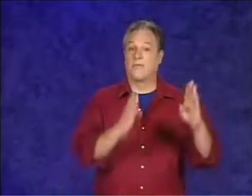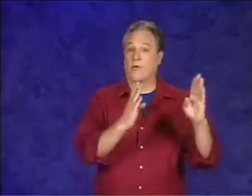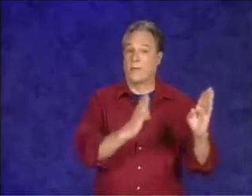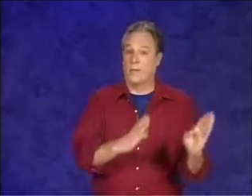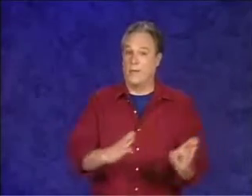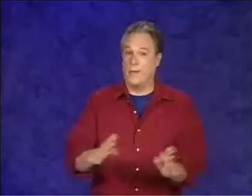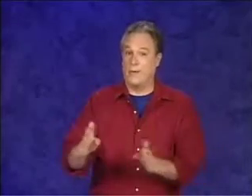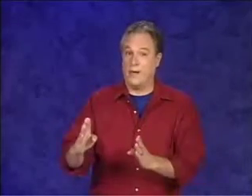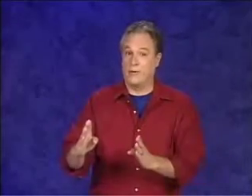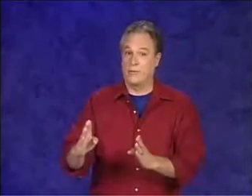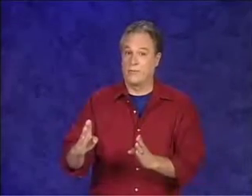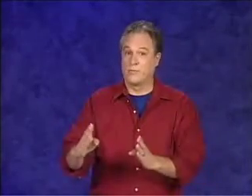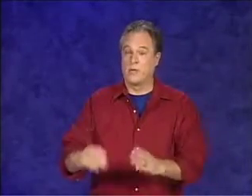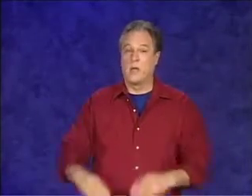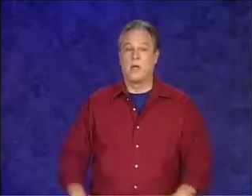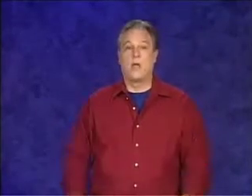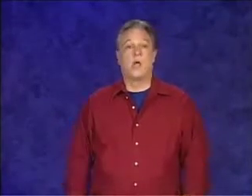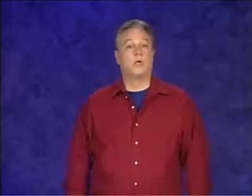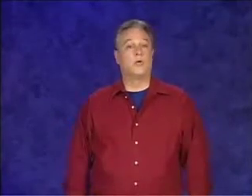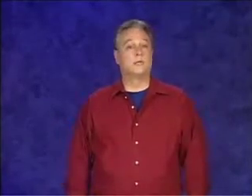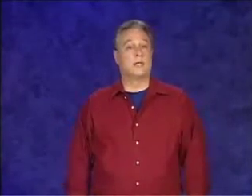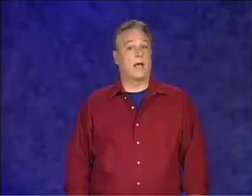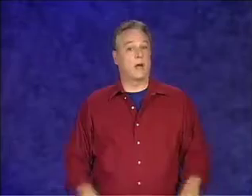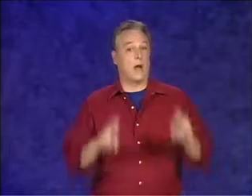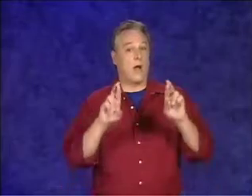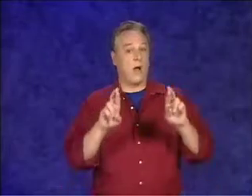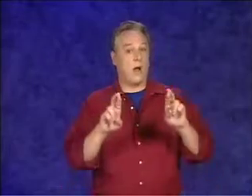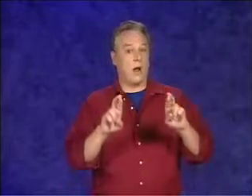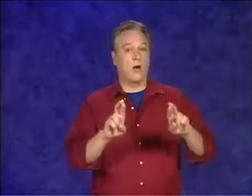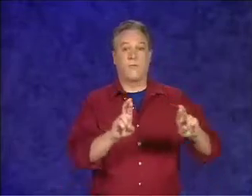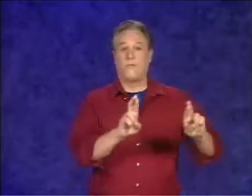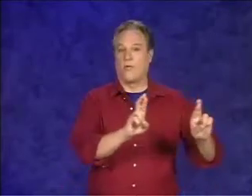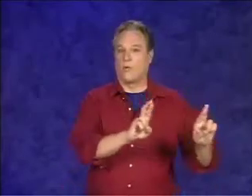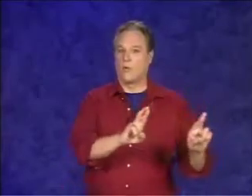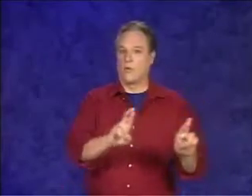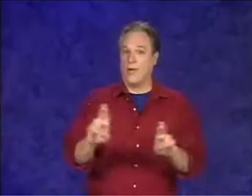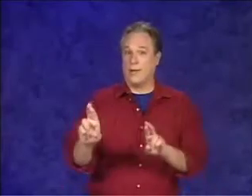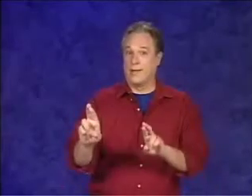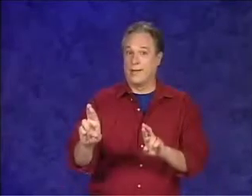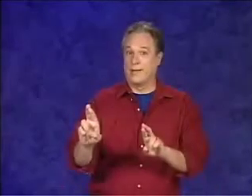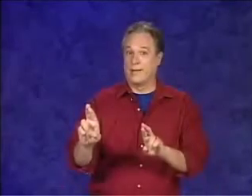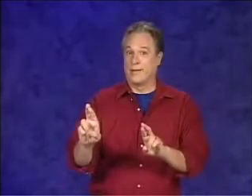for prepare. Use the letter R for ready.